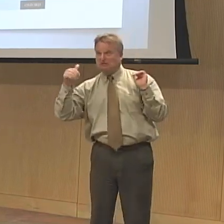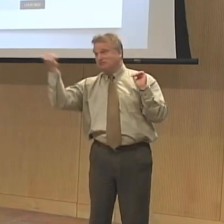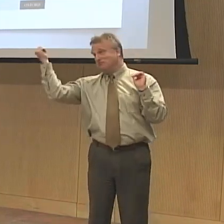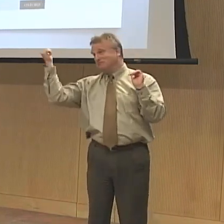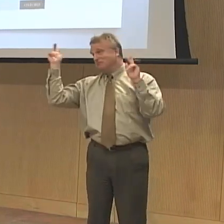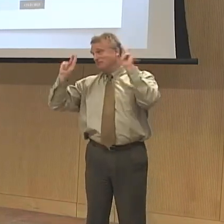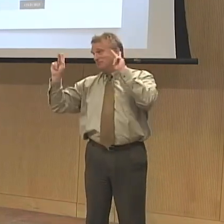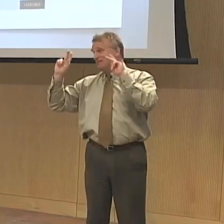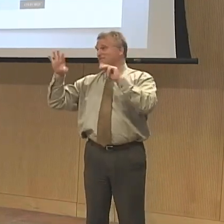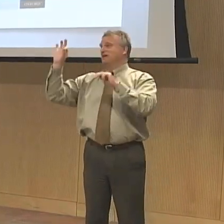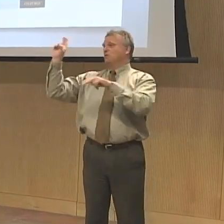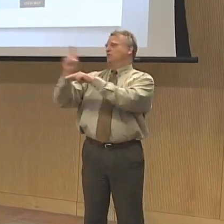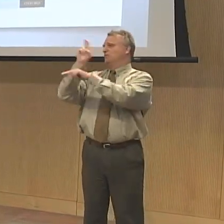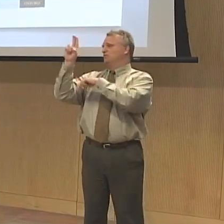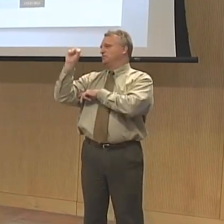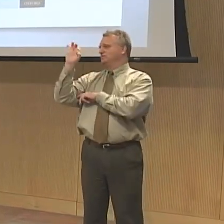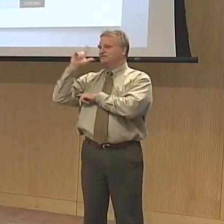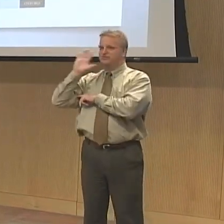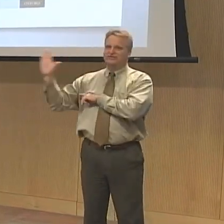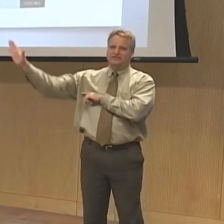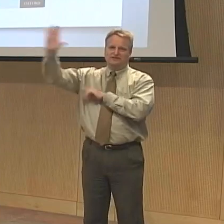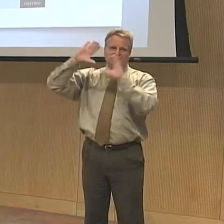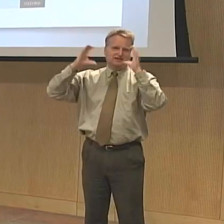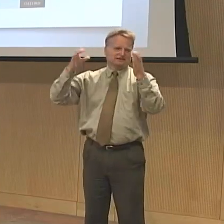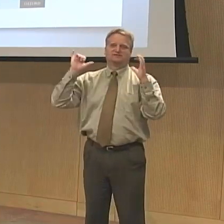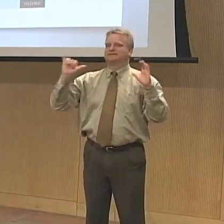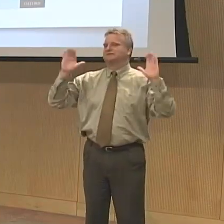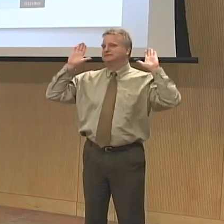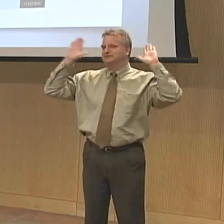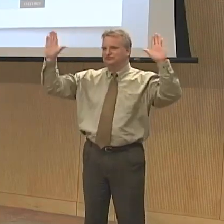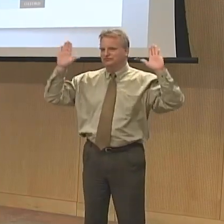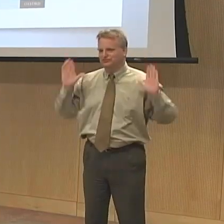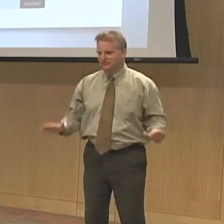others will find it useful in their classroom as well, and that's great.